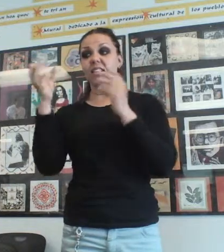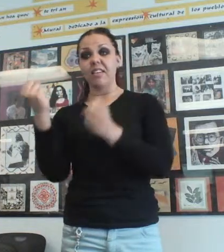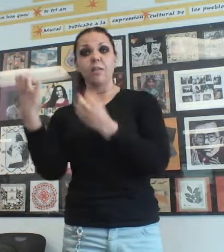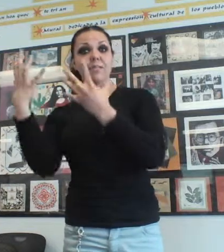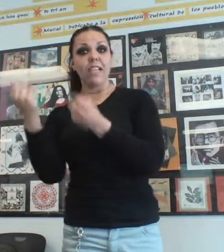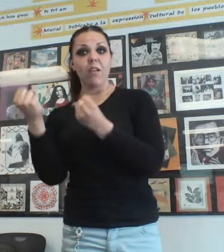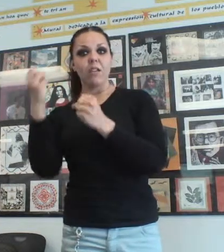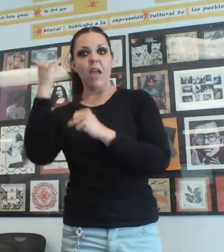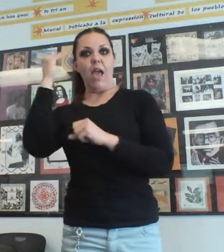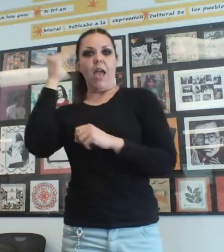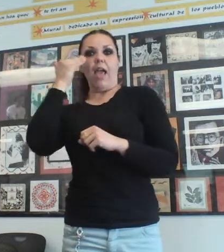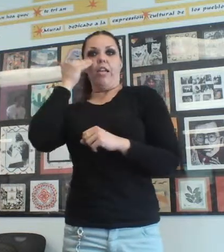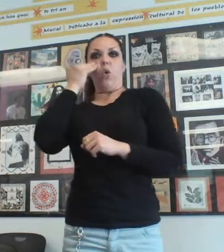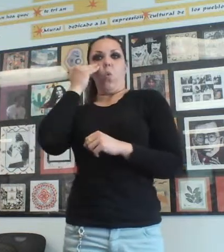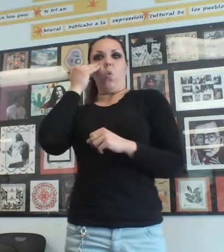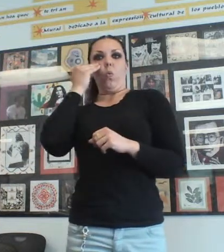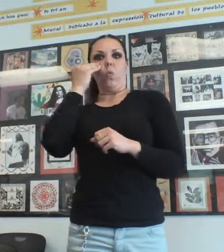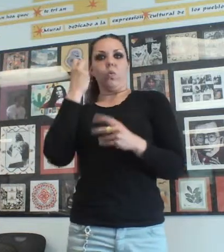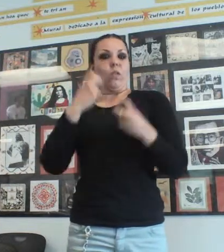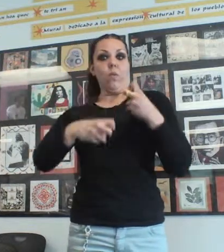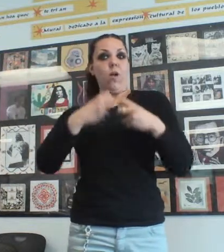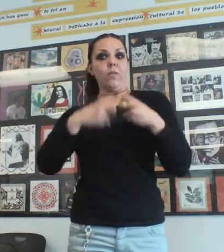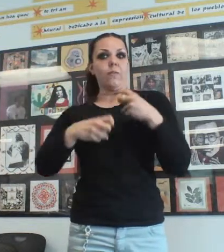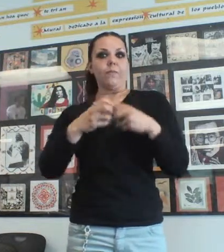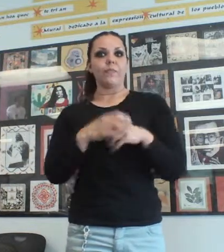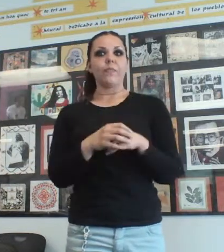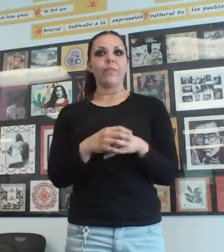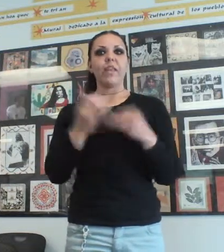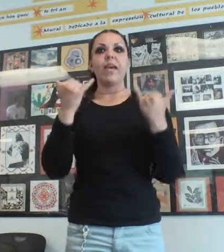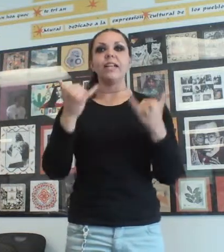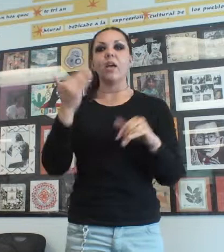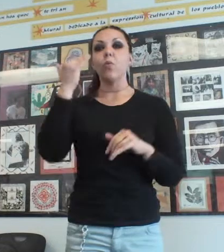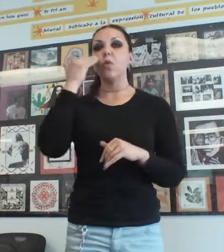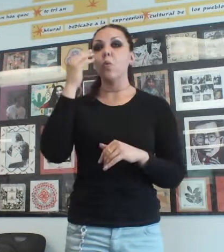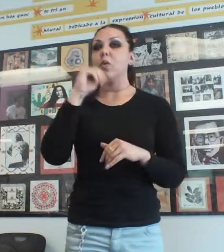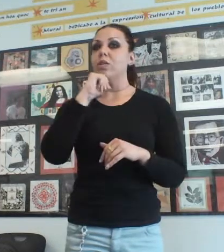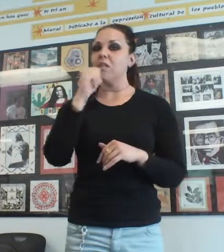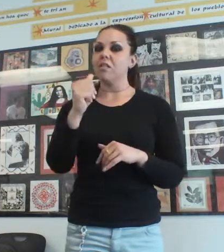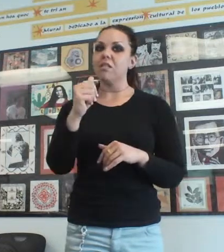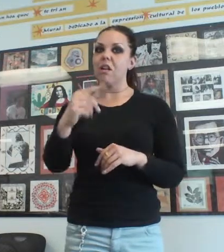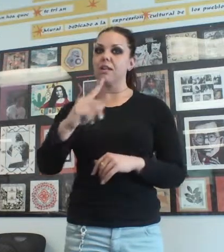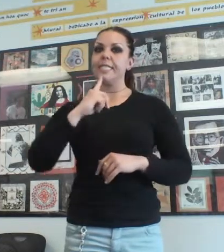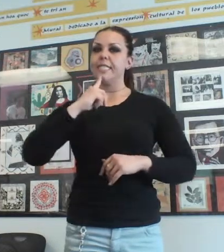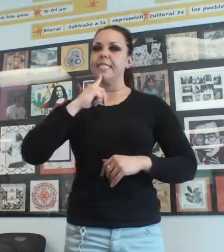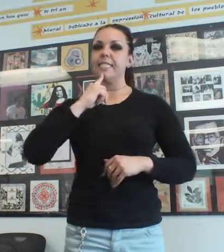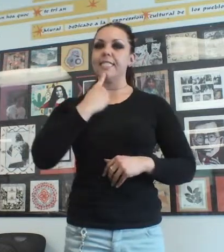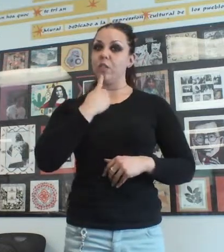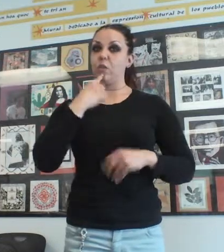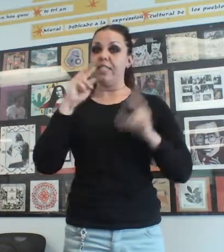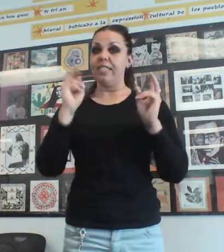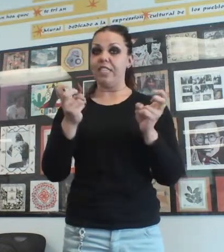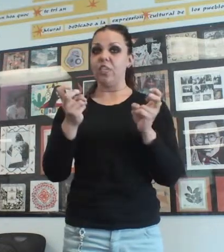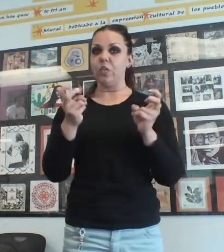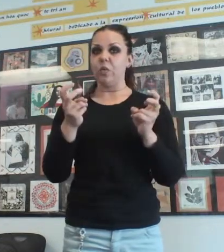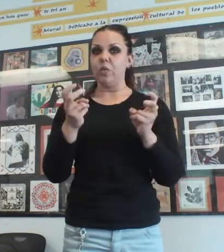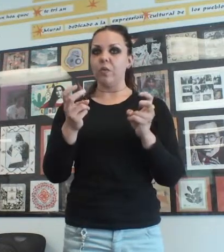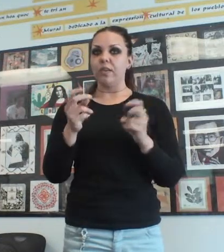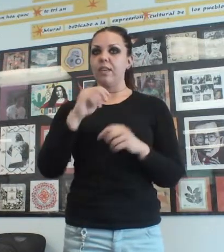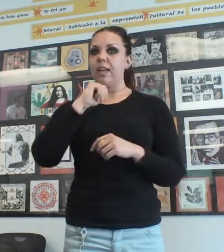So I can go right back to that. Now we know that that's not a serious issue, so it's not something that we have to really worry about in your